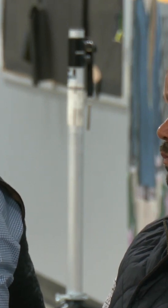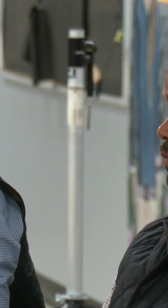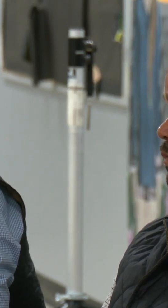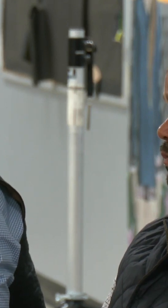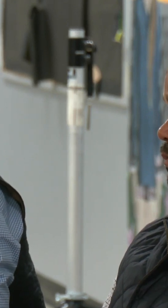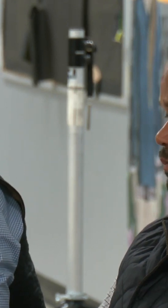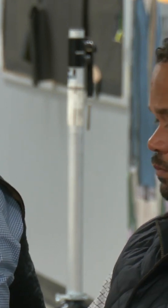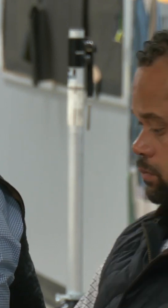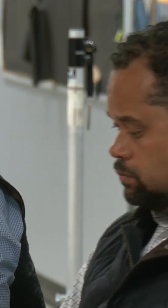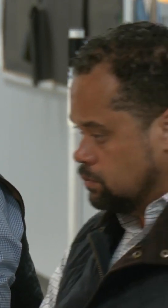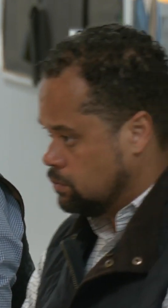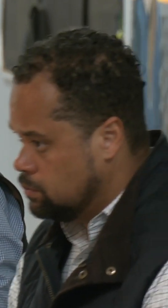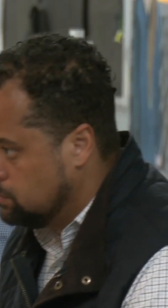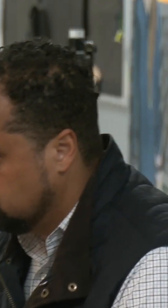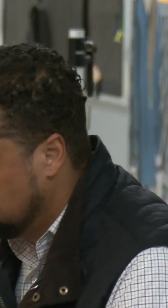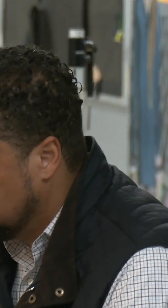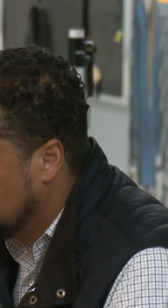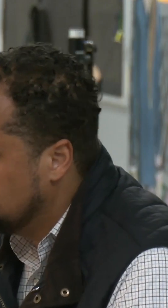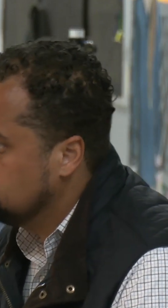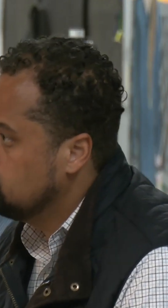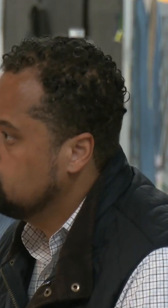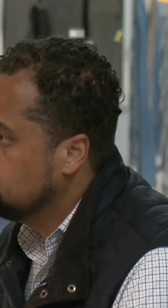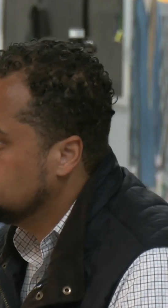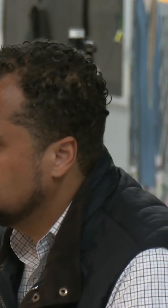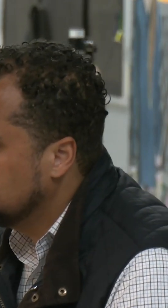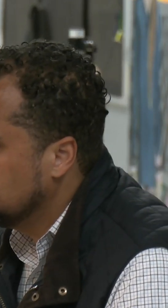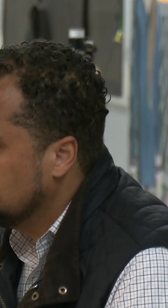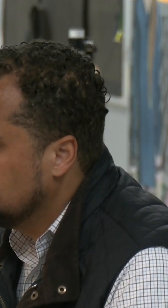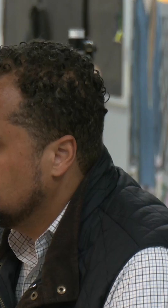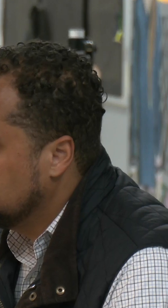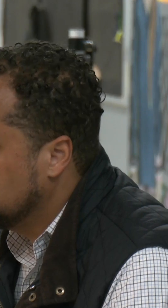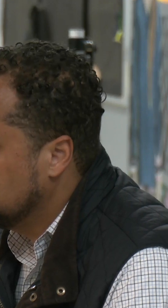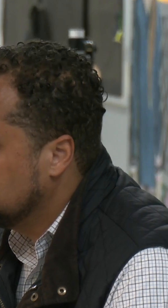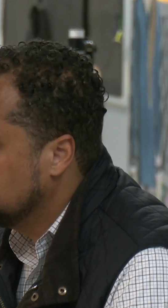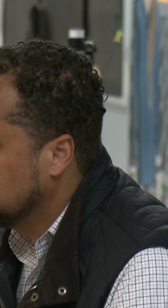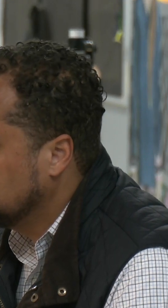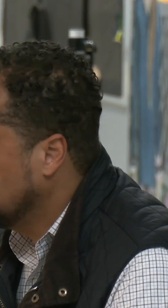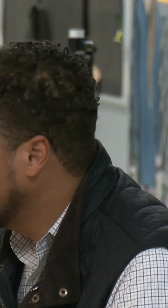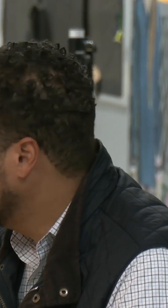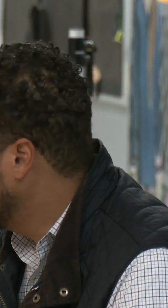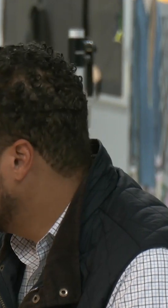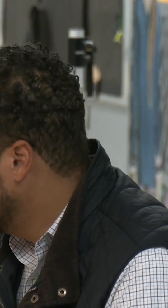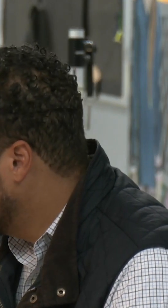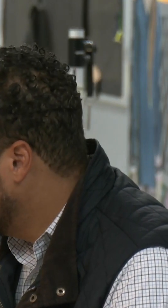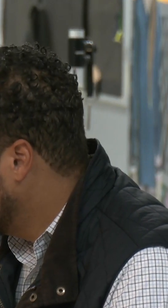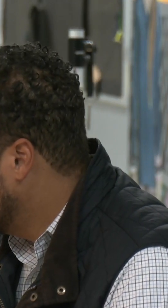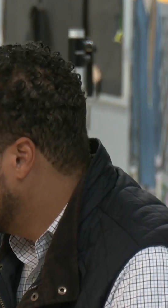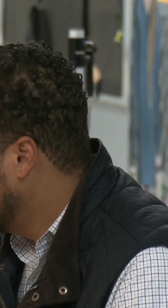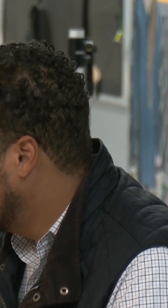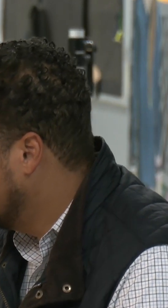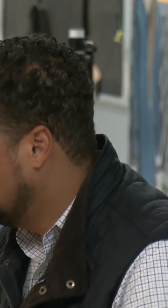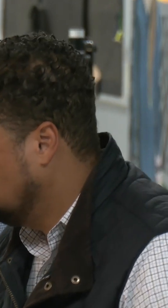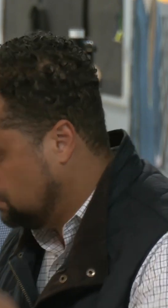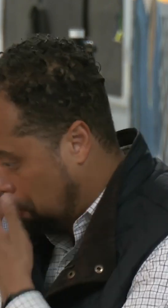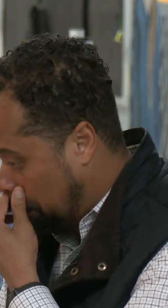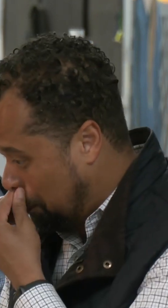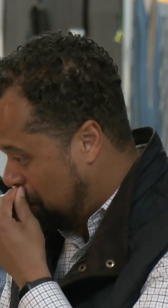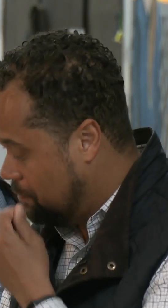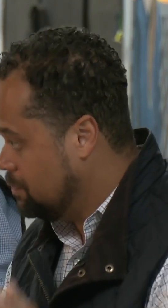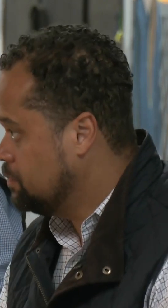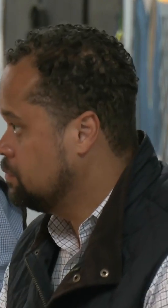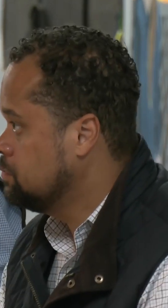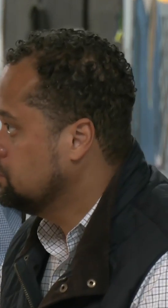the extension of Louisiana Calm Street from Merrimack South down to Holly Hills, with the eventual goal of connecting Carondelet